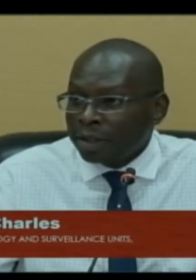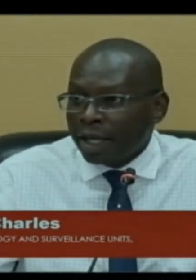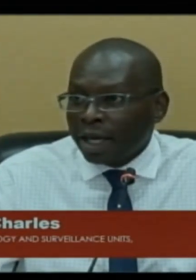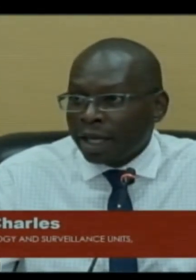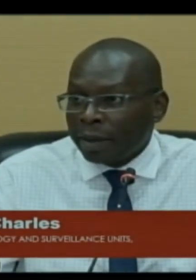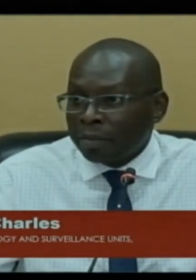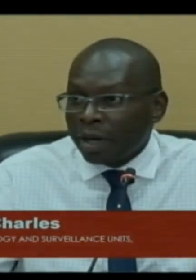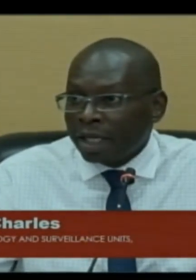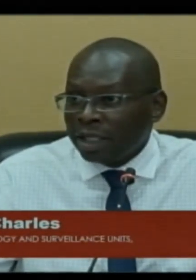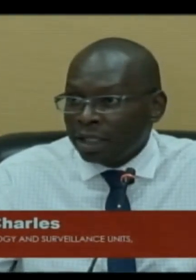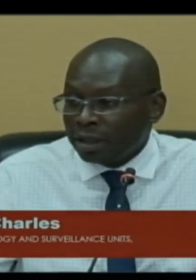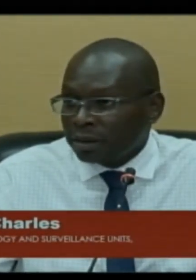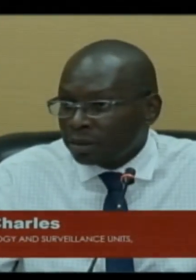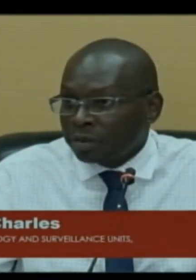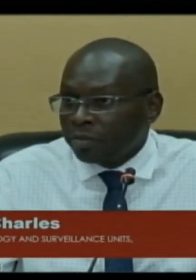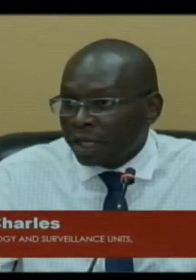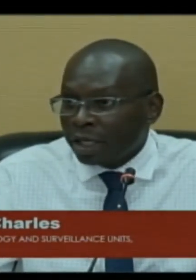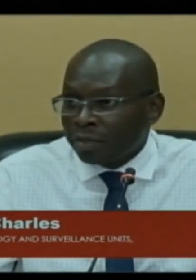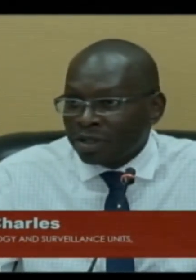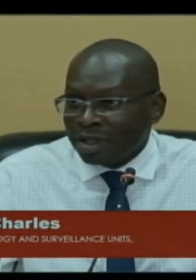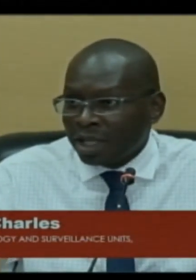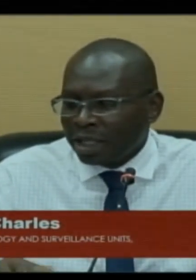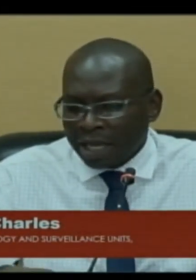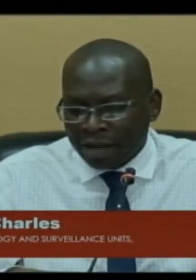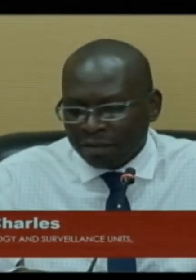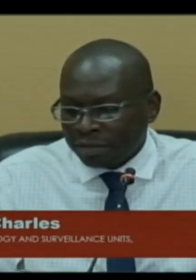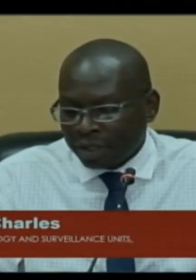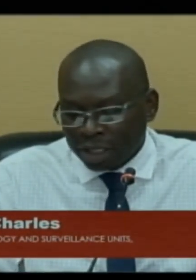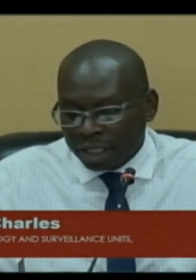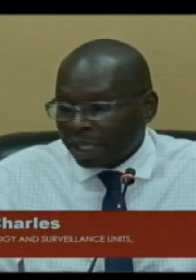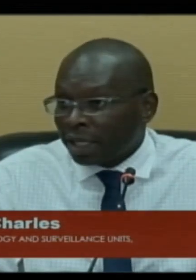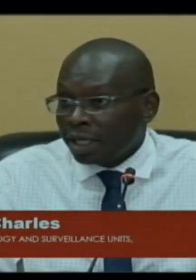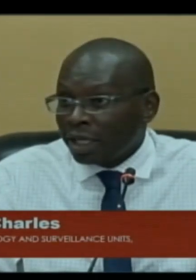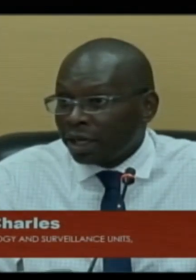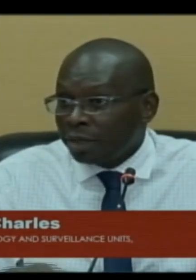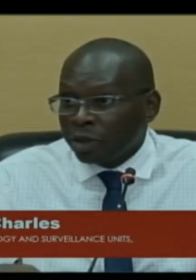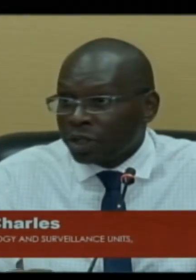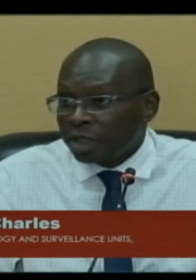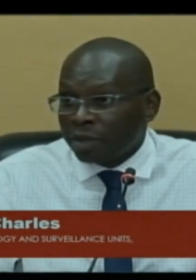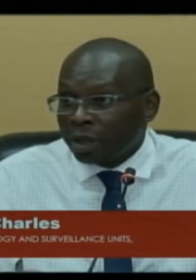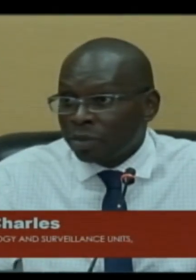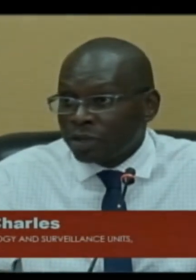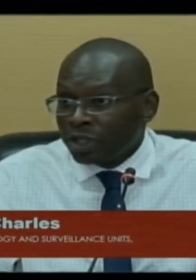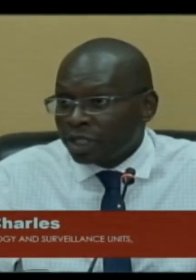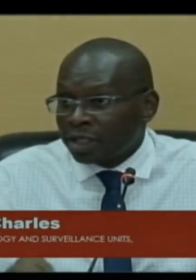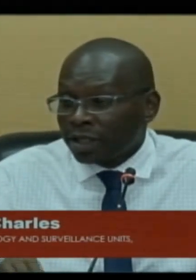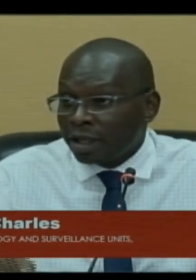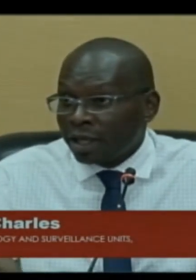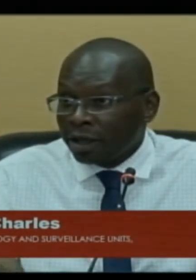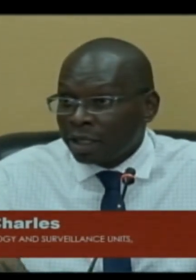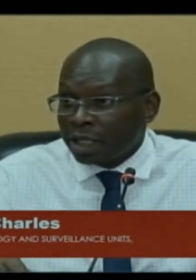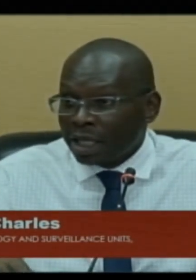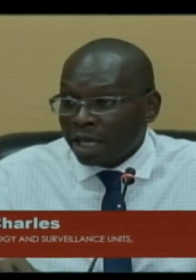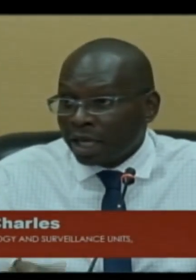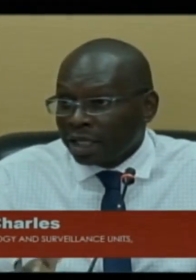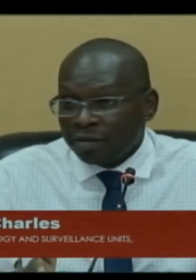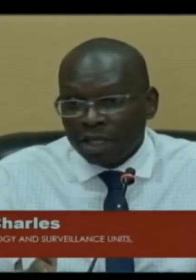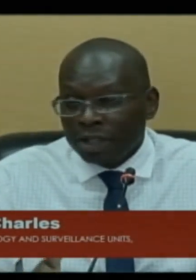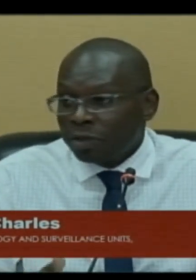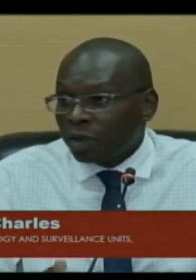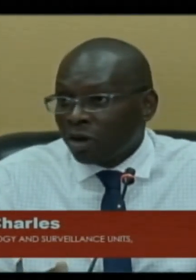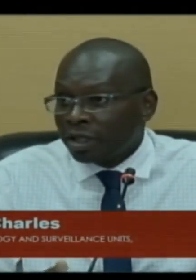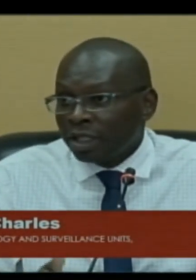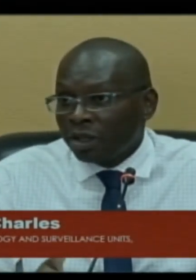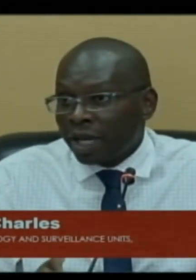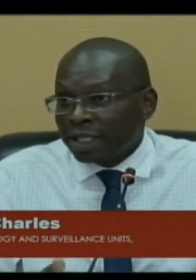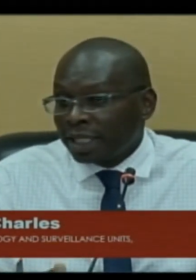screened by the medical personnel. They clear their immigration procedures there, and if they need